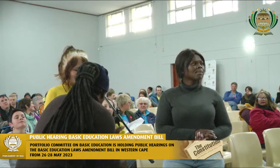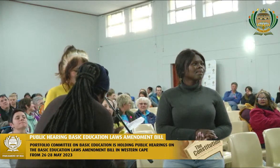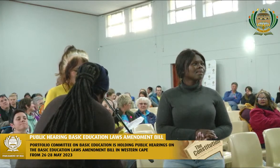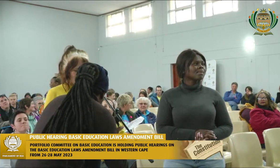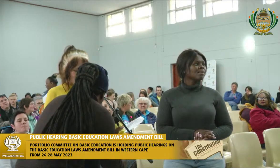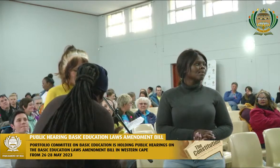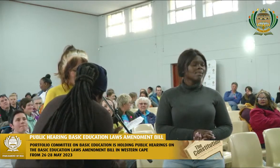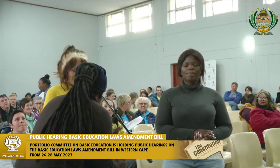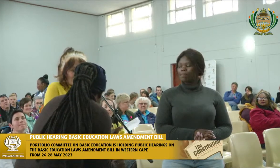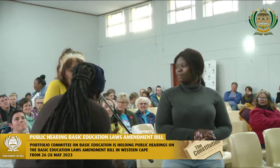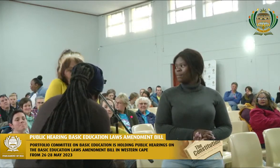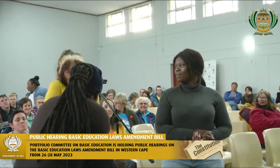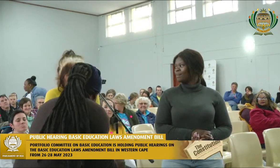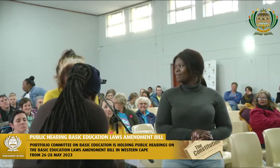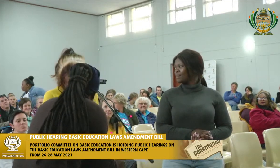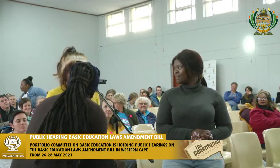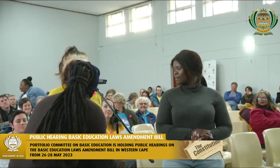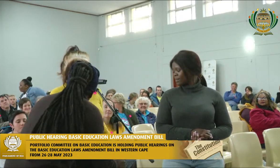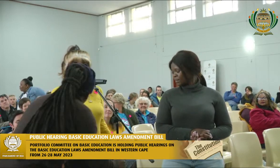That's cool.